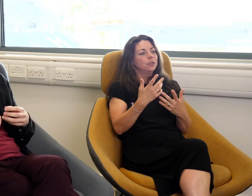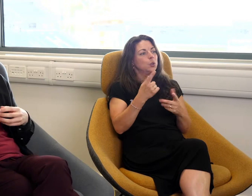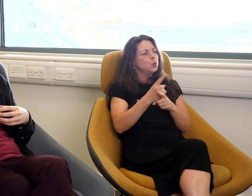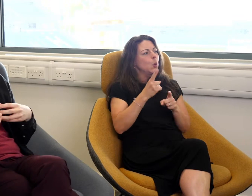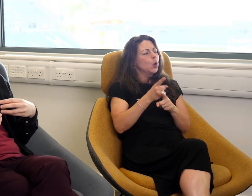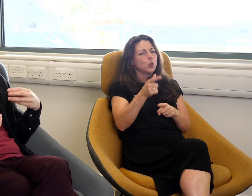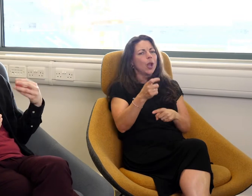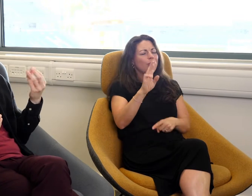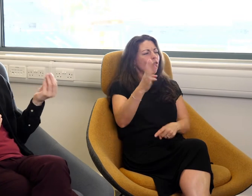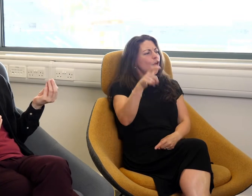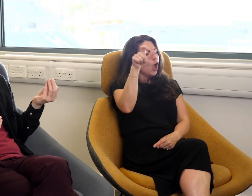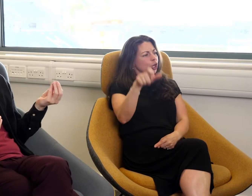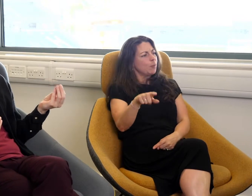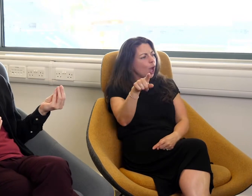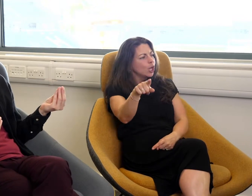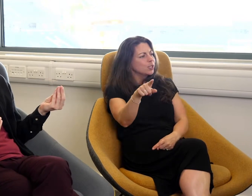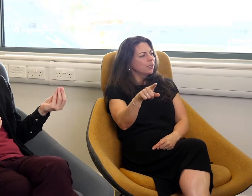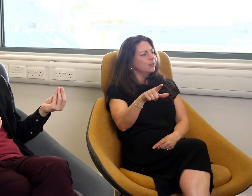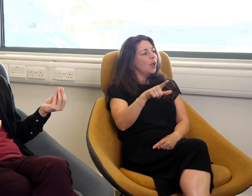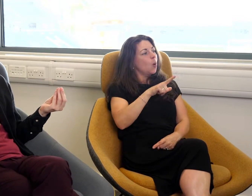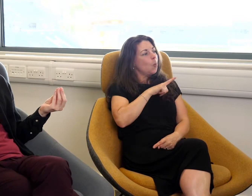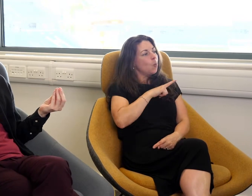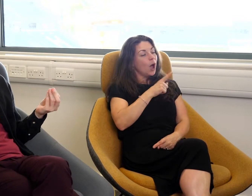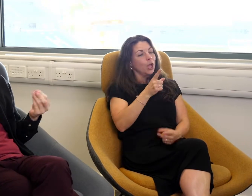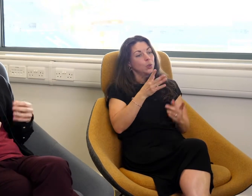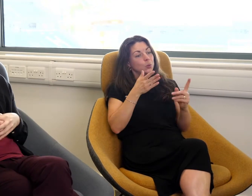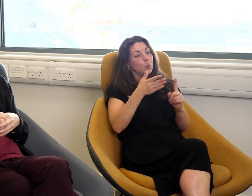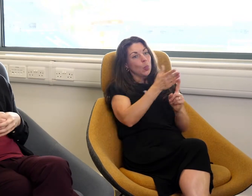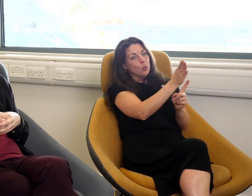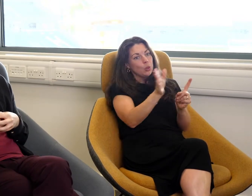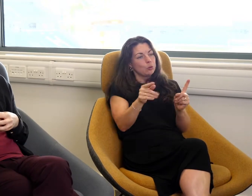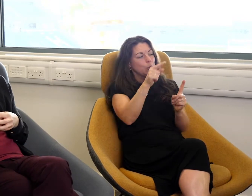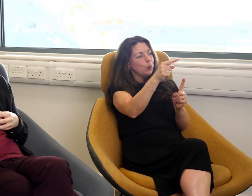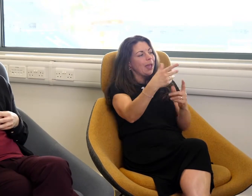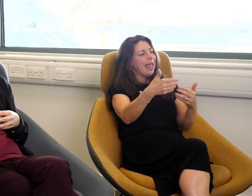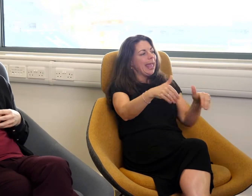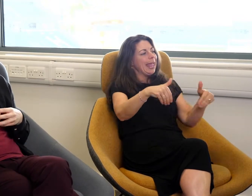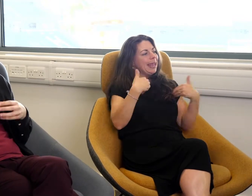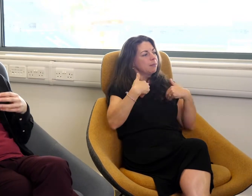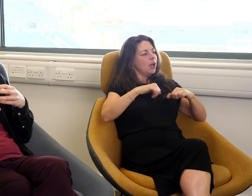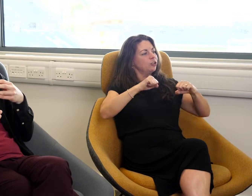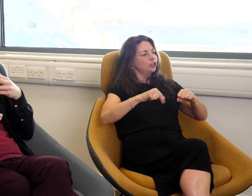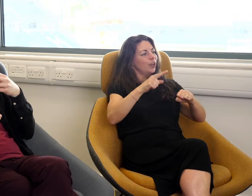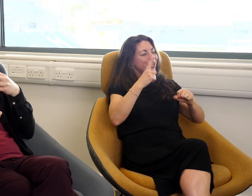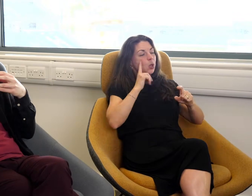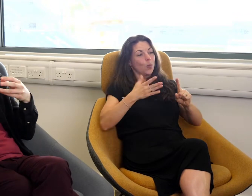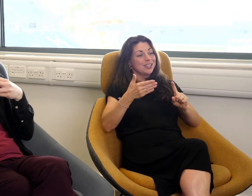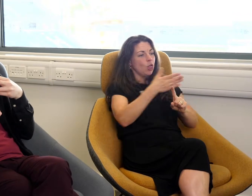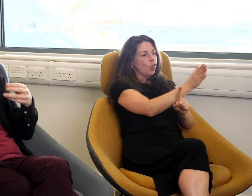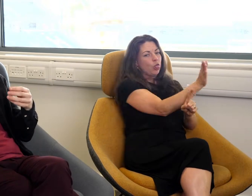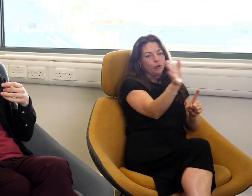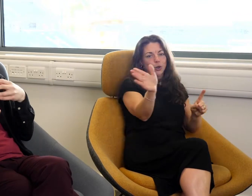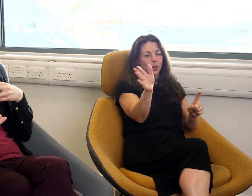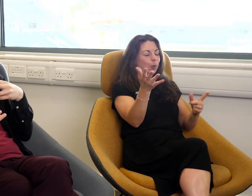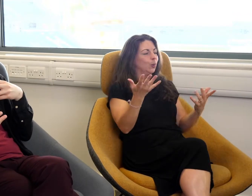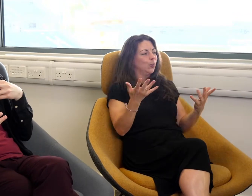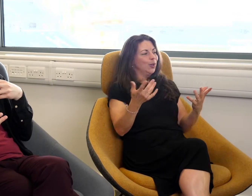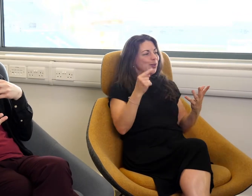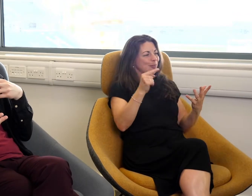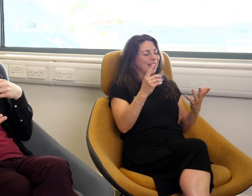always speaking to the impartial chair, the Speaker of the House. And so it takes some getting used to, like, talking about people who you're